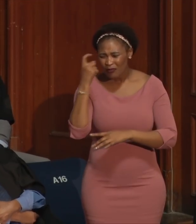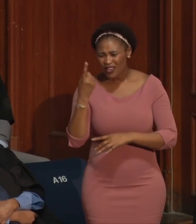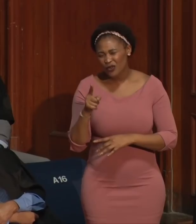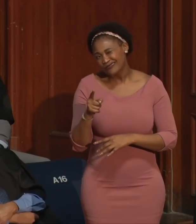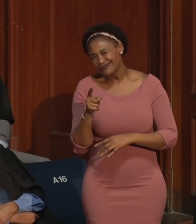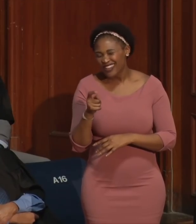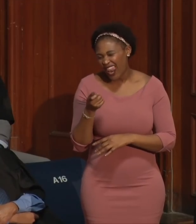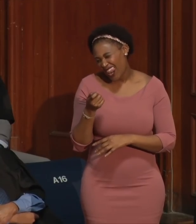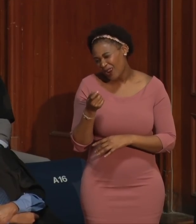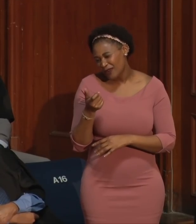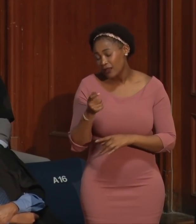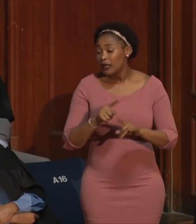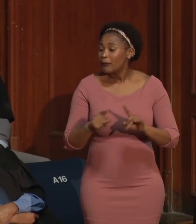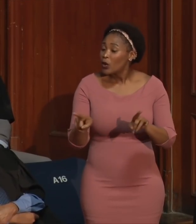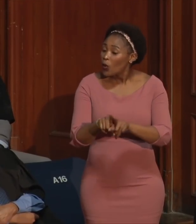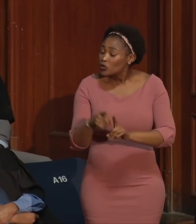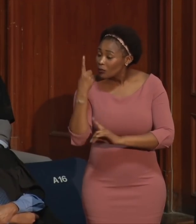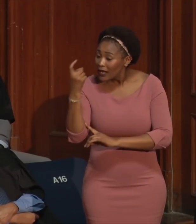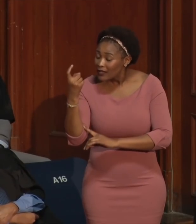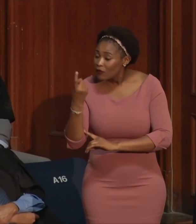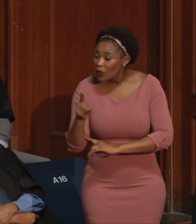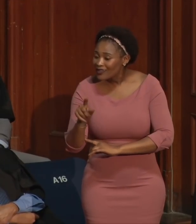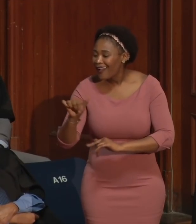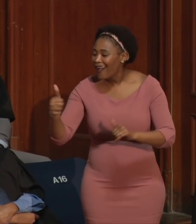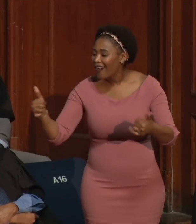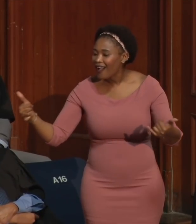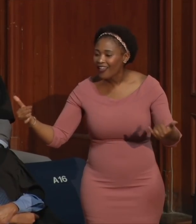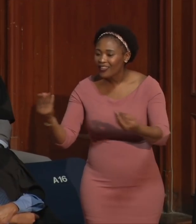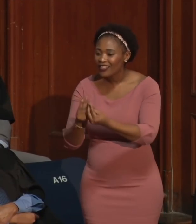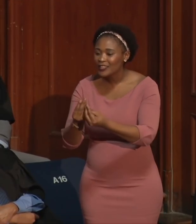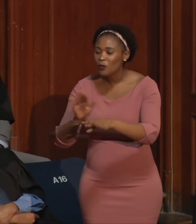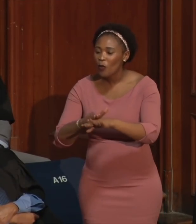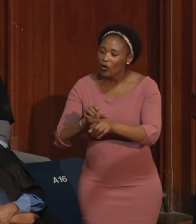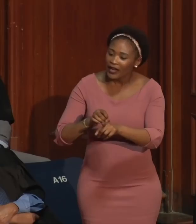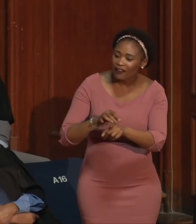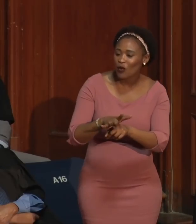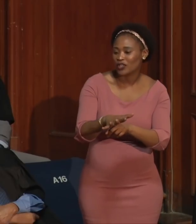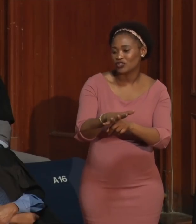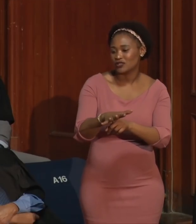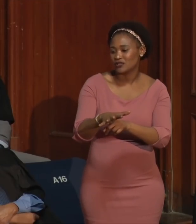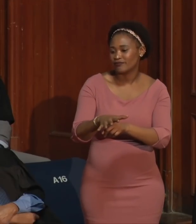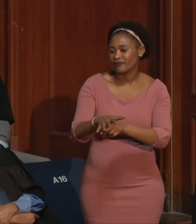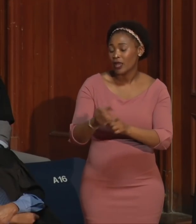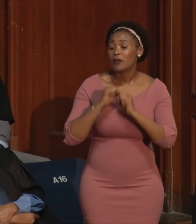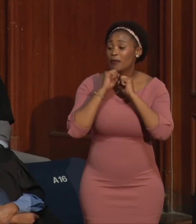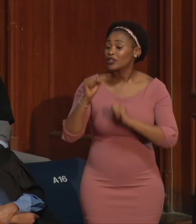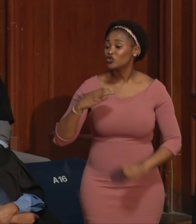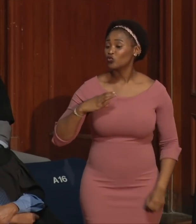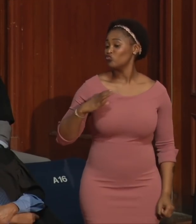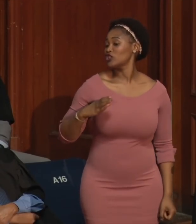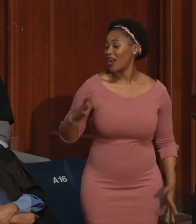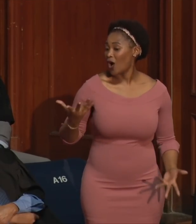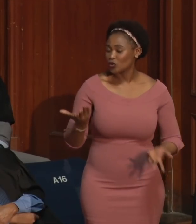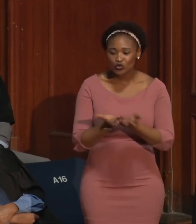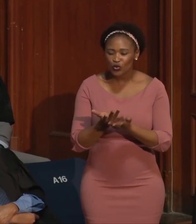bit, but they also believe that other factors are more influential. Like how rich your parents were, which school you went